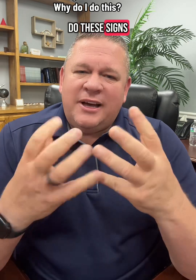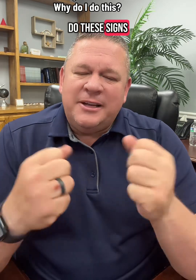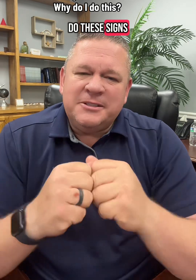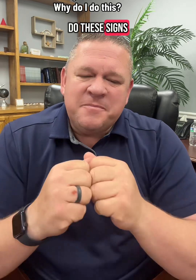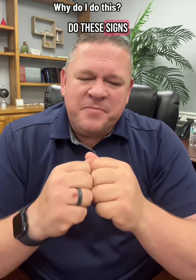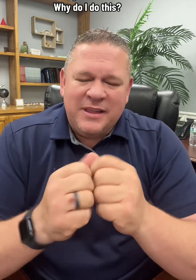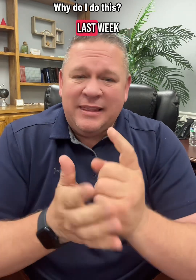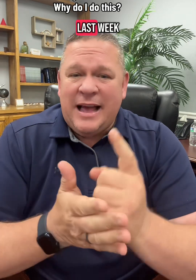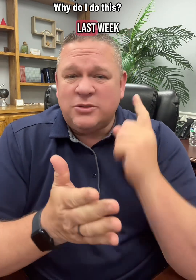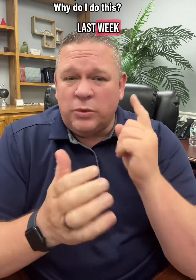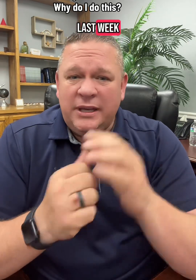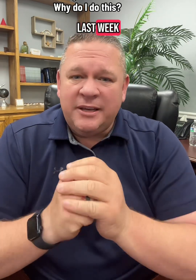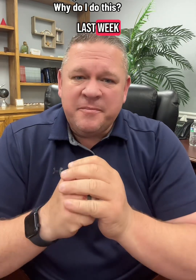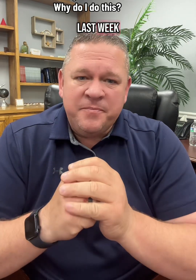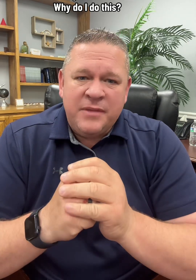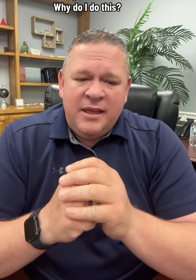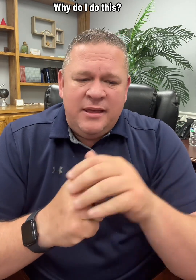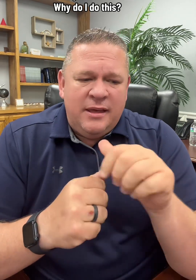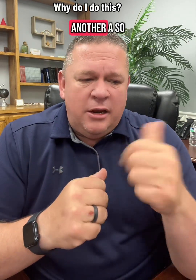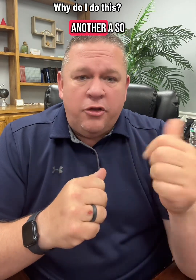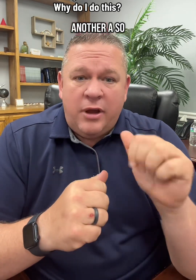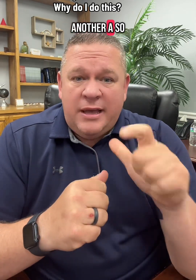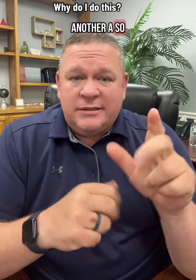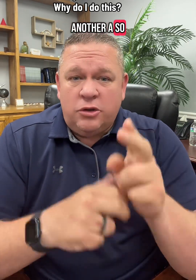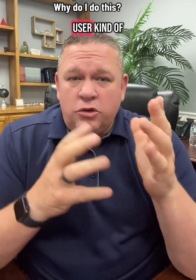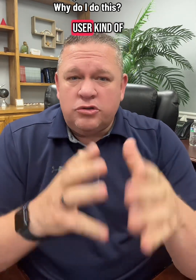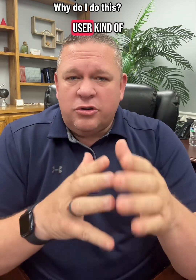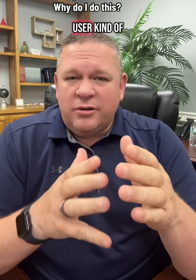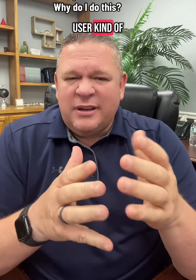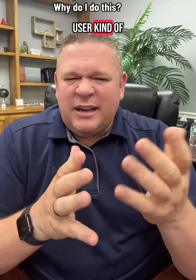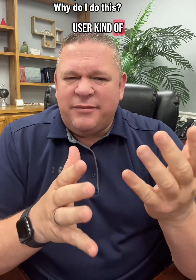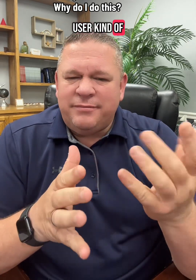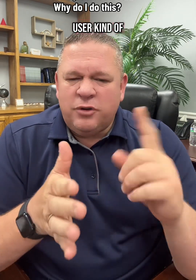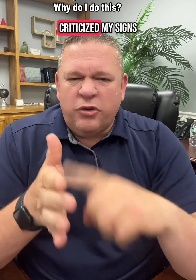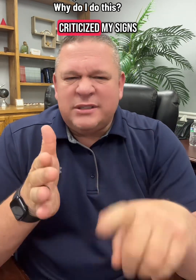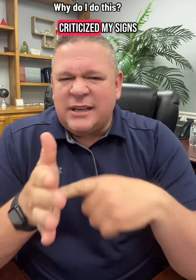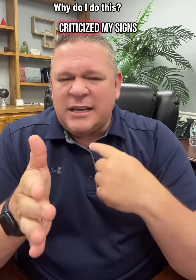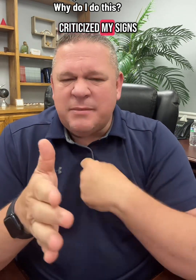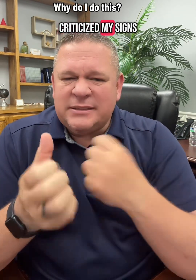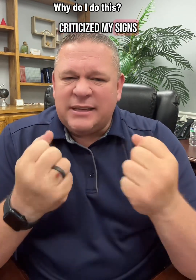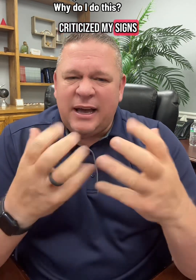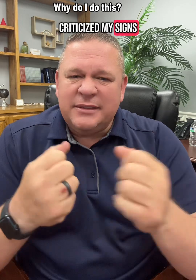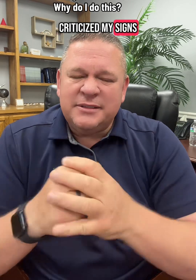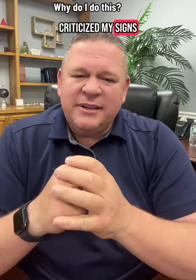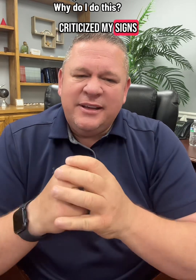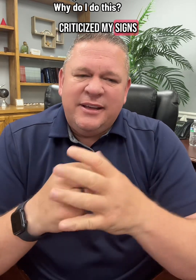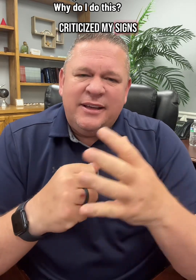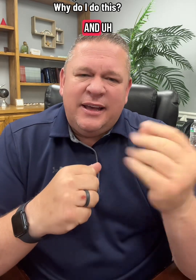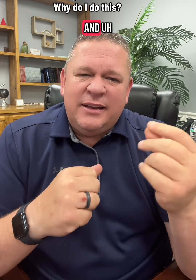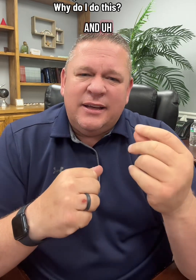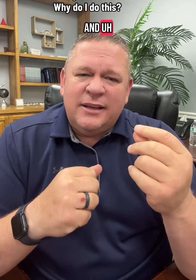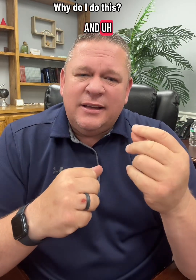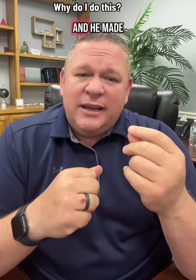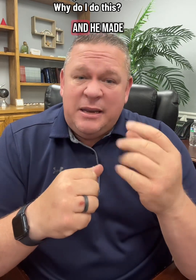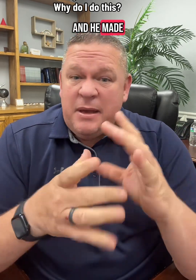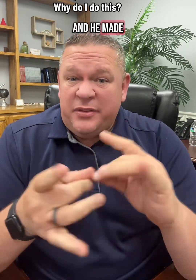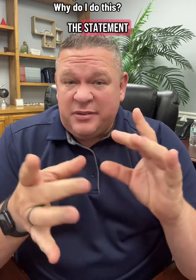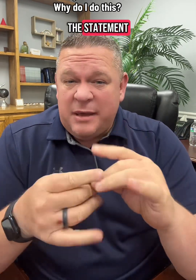signs. Last week, another ASL user kind of criticized my signs, and he made the statement, which I